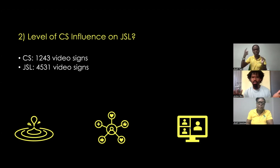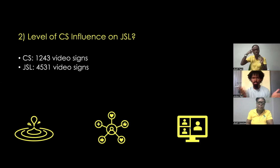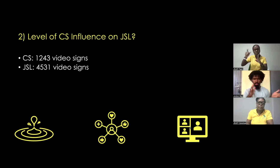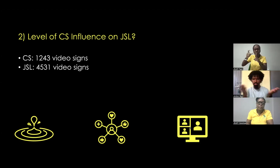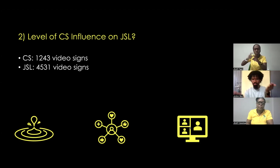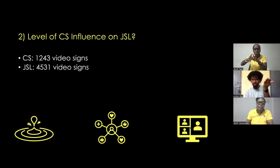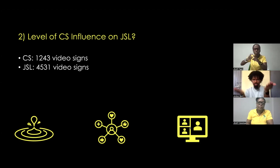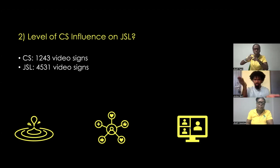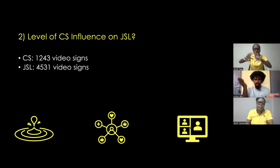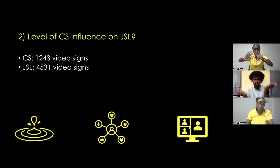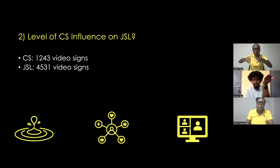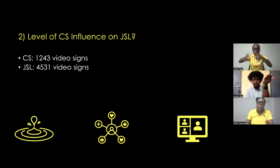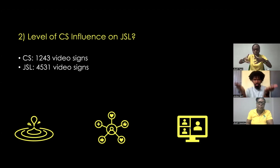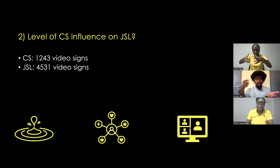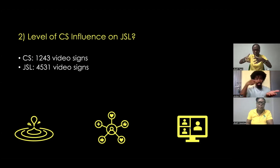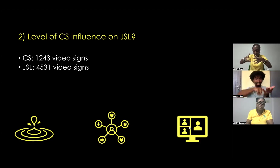Compared to Jamaican Sign Language vocabulary,